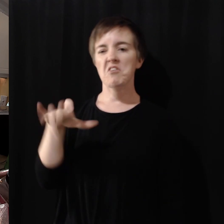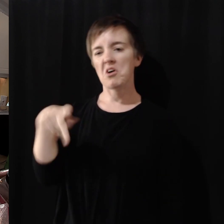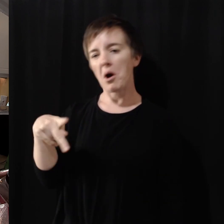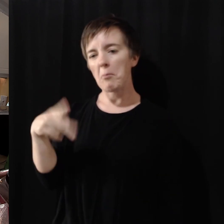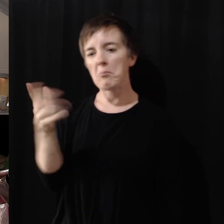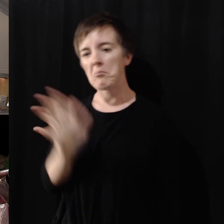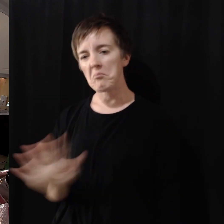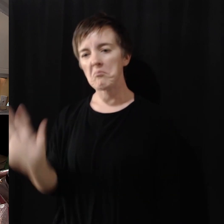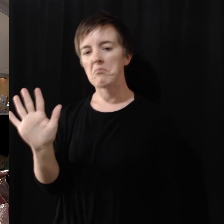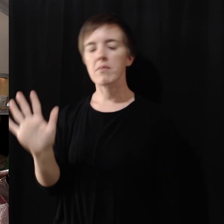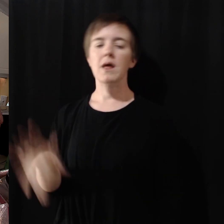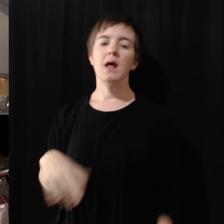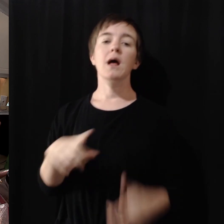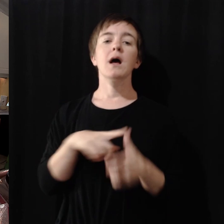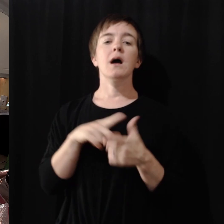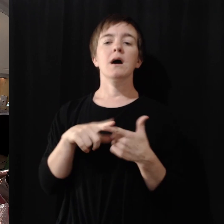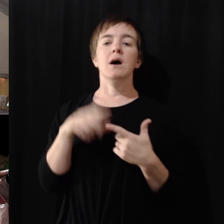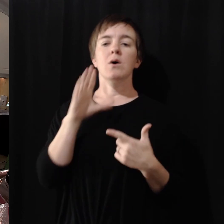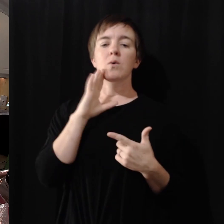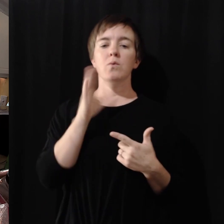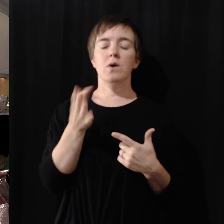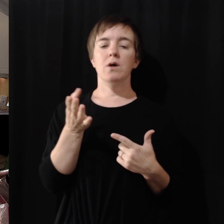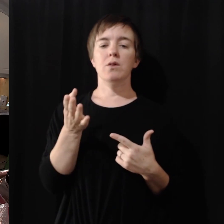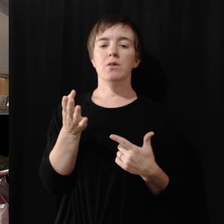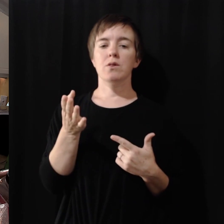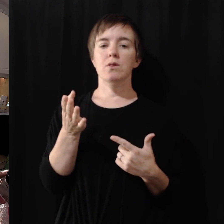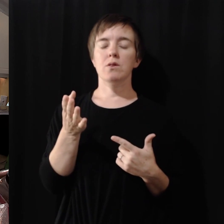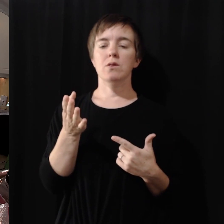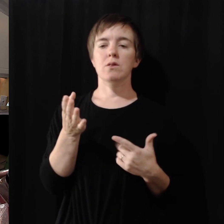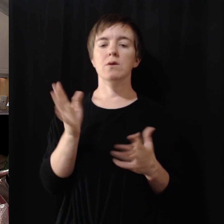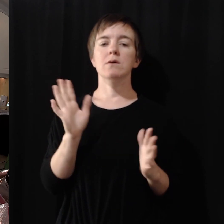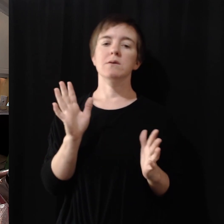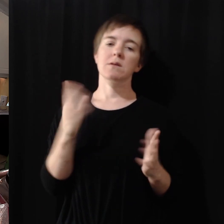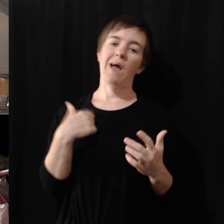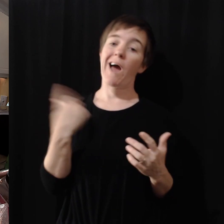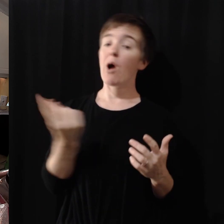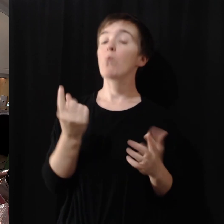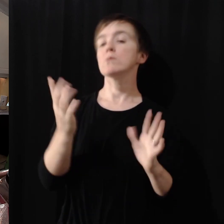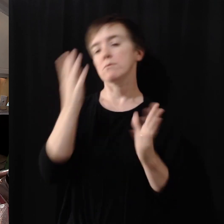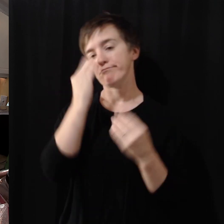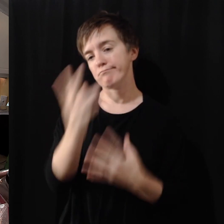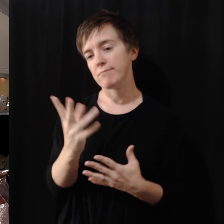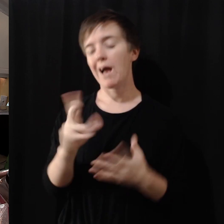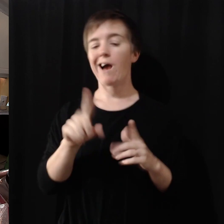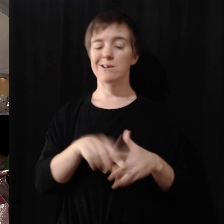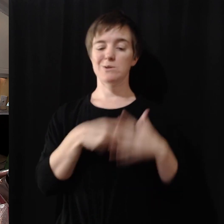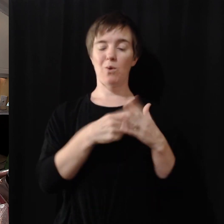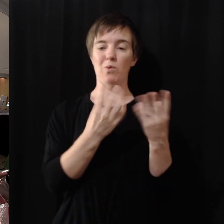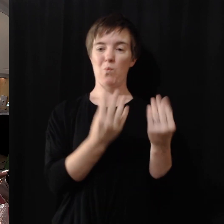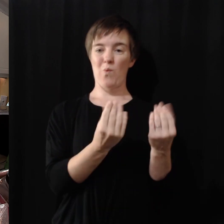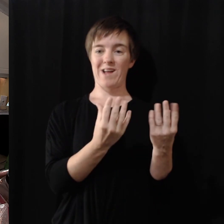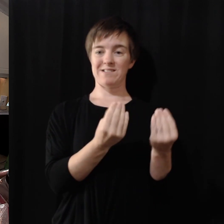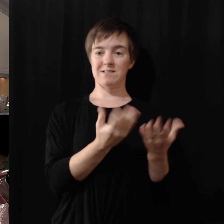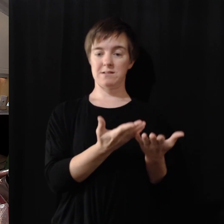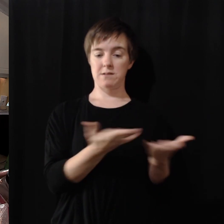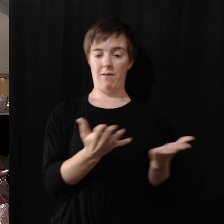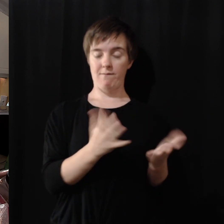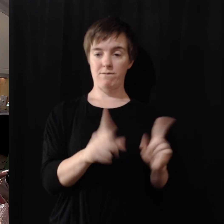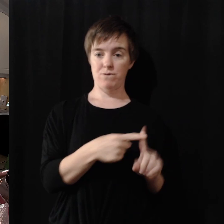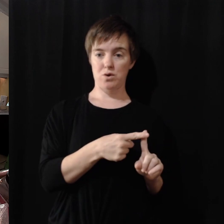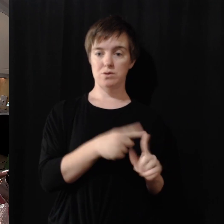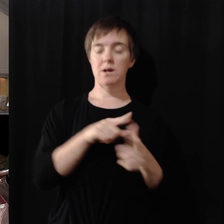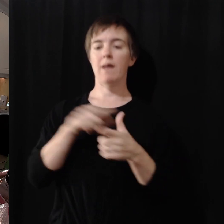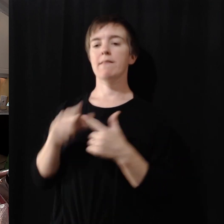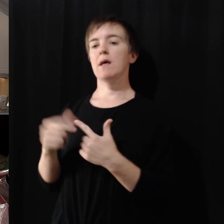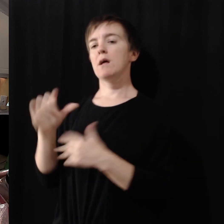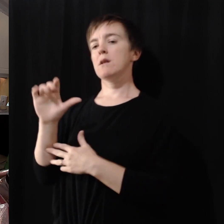maybe. And then we're going to do, hold on. I always do most of the wet stuff first, and I do the oats last